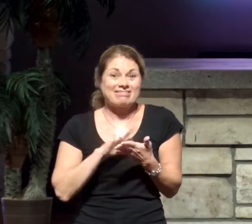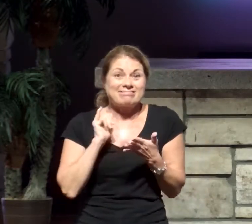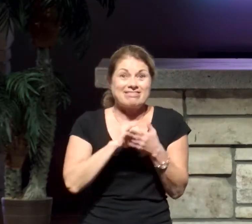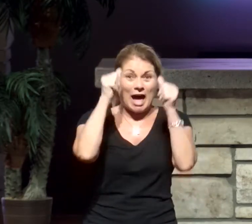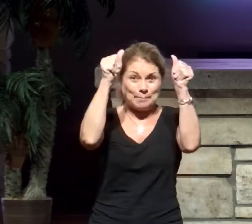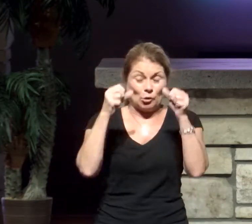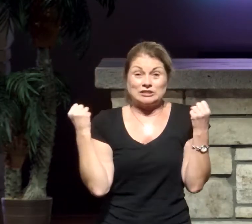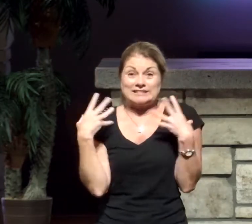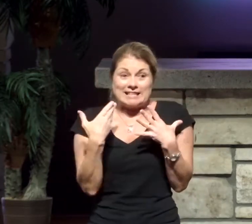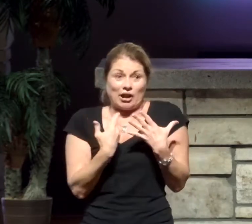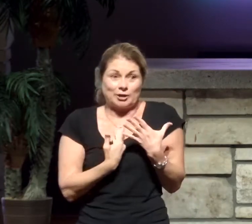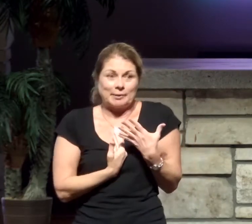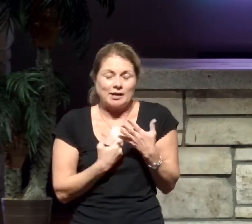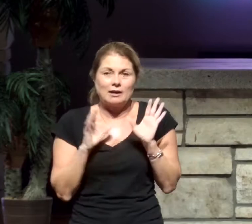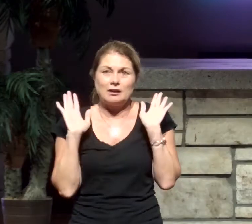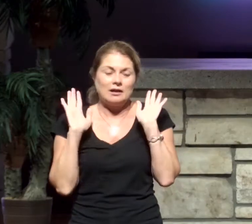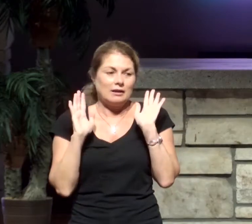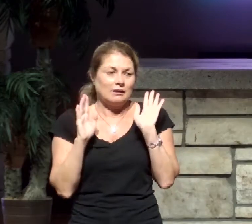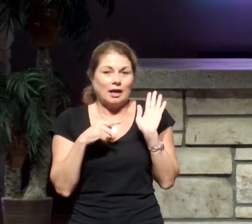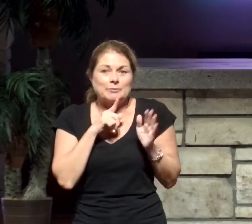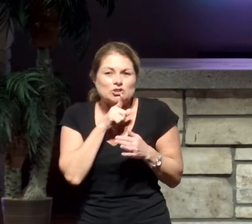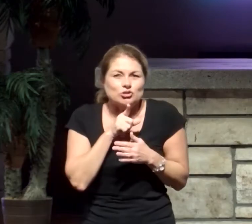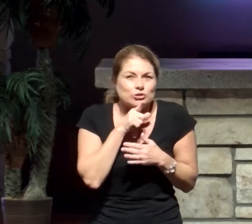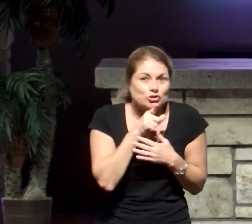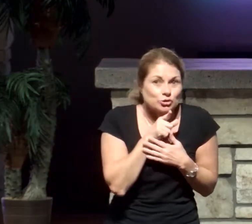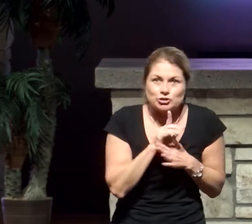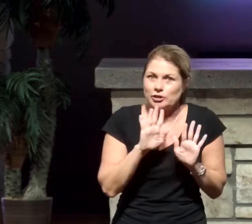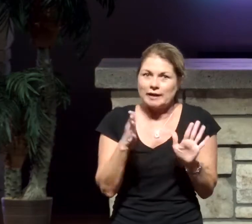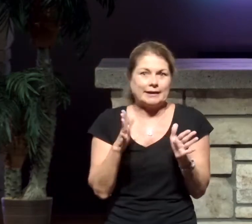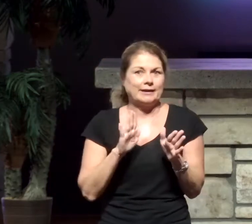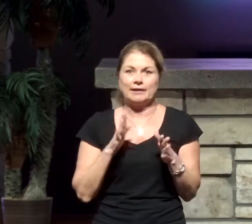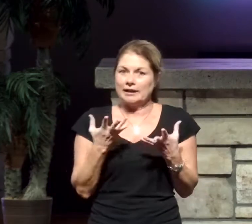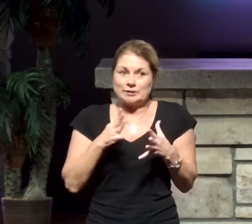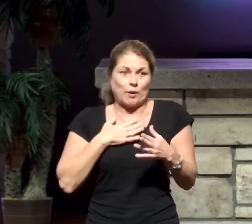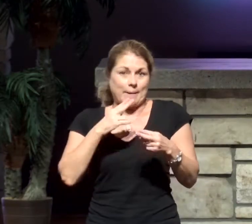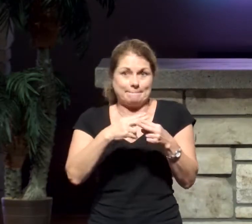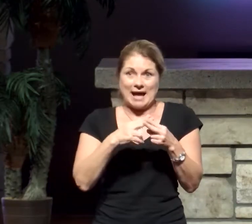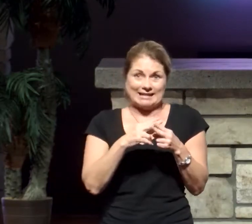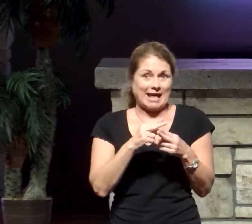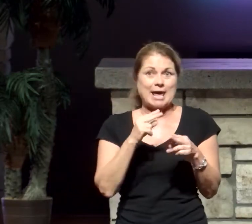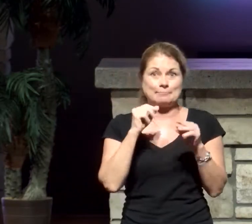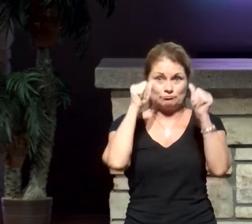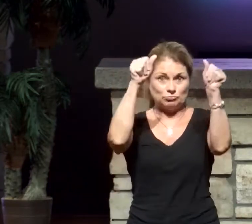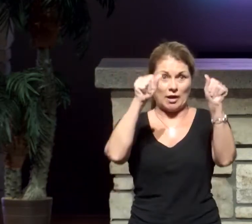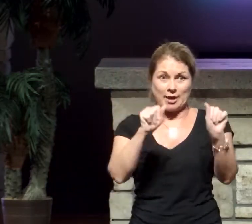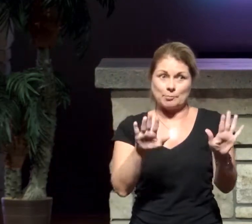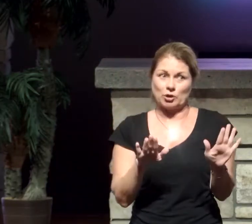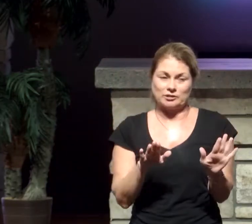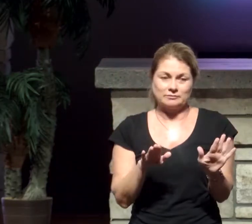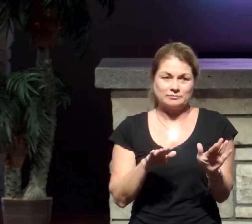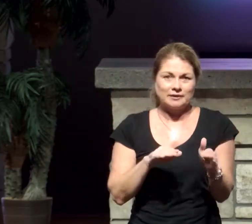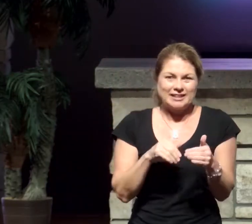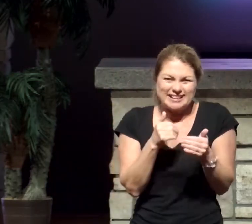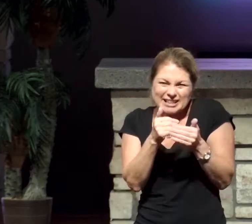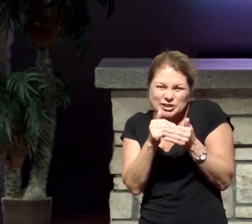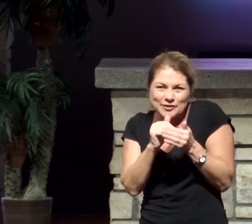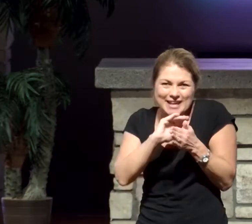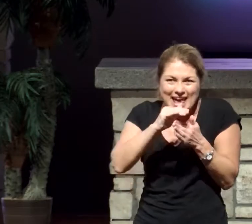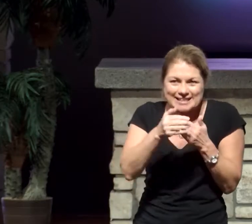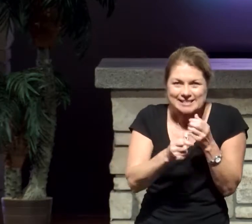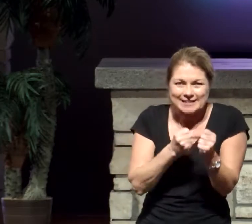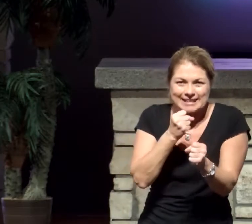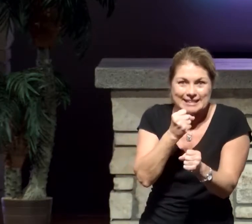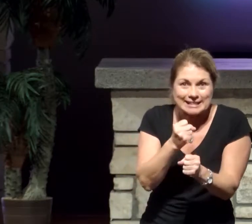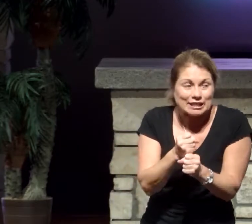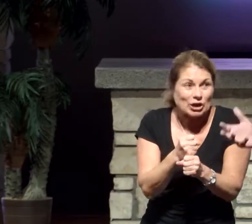death. And so I made sure to make sure that I didn't get on that clipboard at any time during the year. In fact, towards the end of the year, I